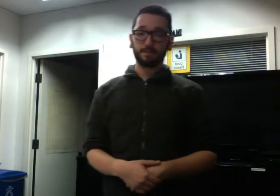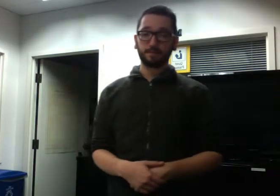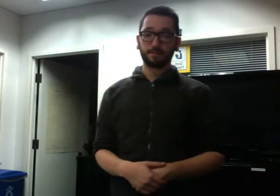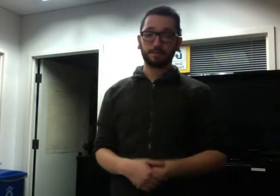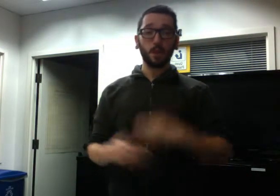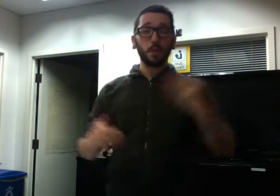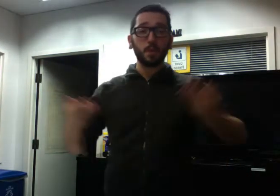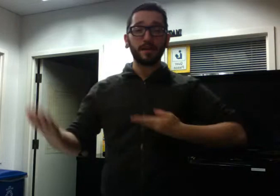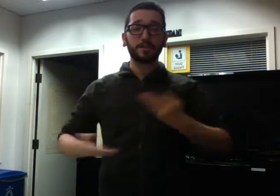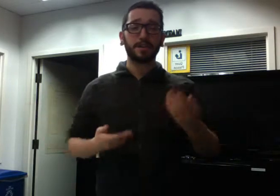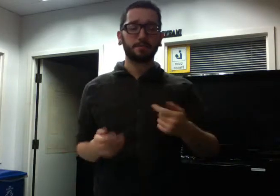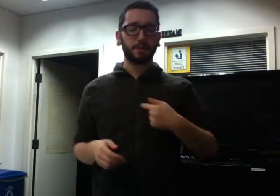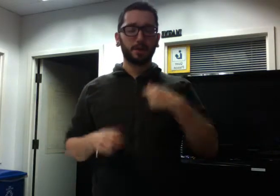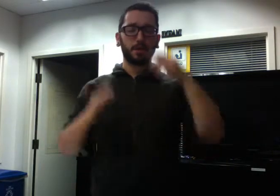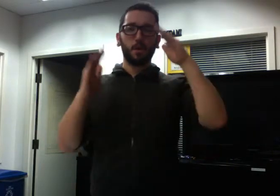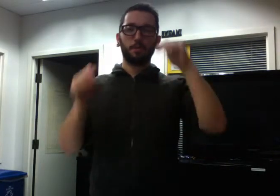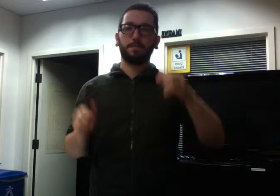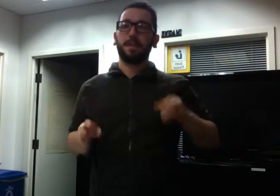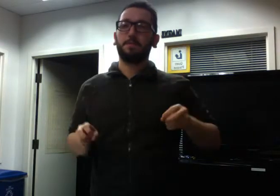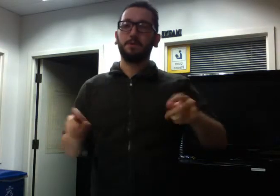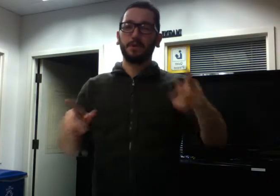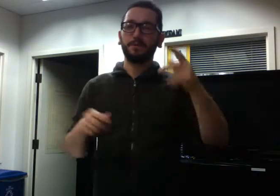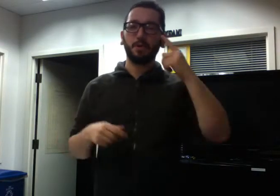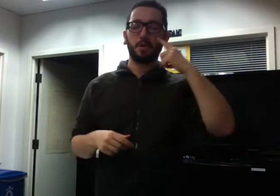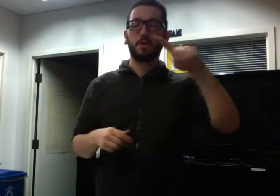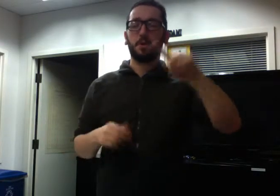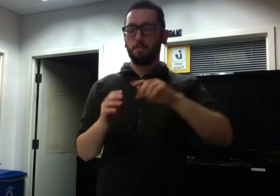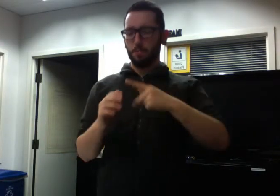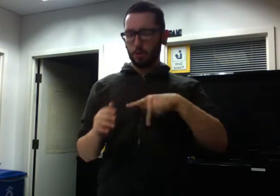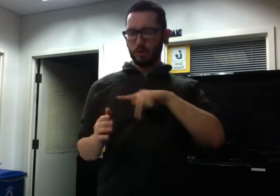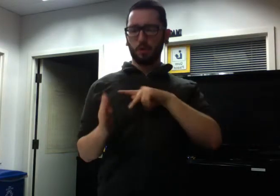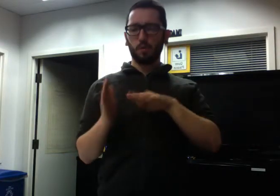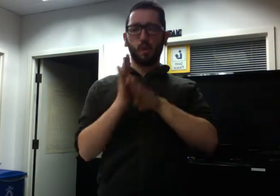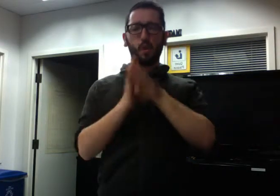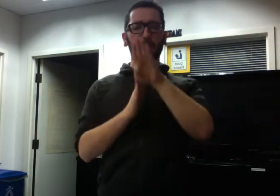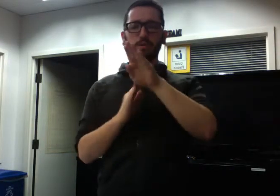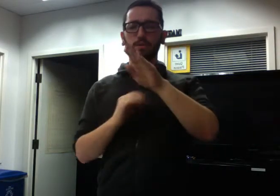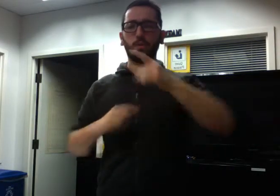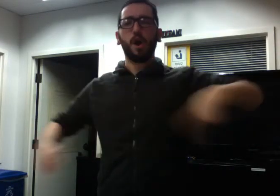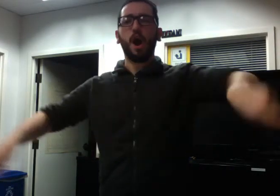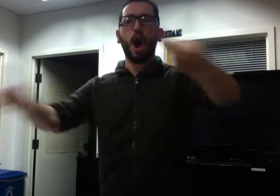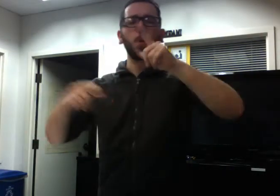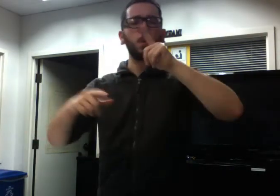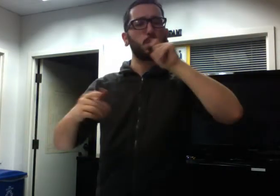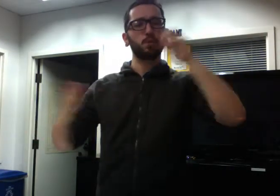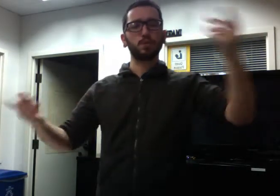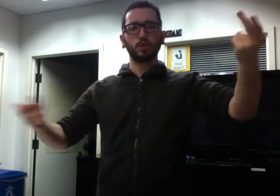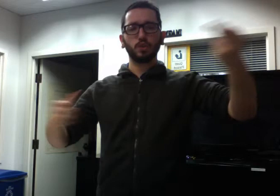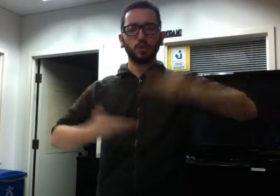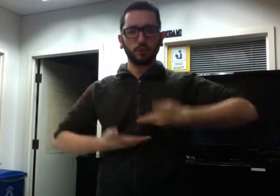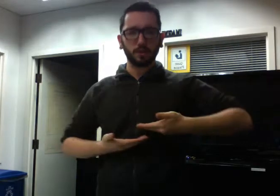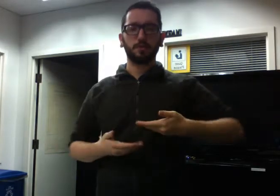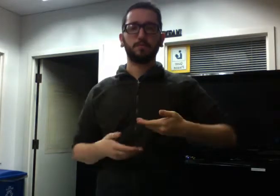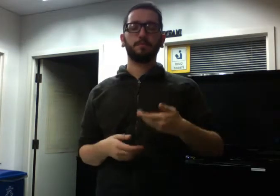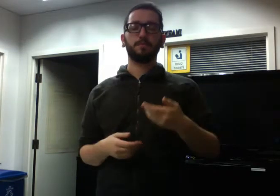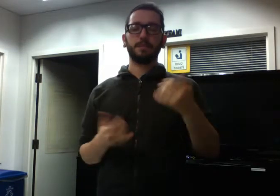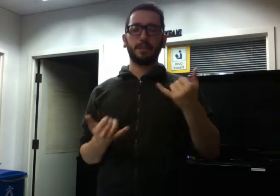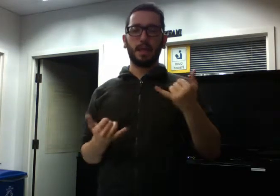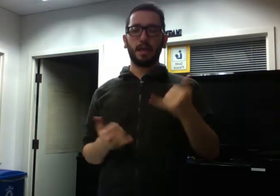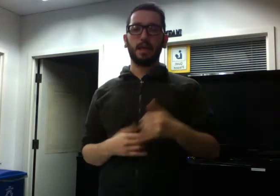Welcome to what I hope will be an opportunity for personal growth to all who join me today. My name is Jenna Cassel,